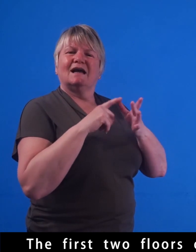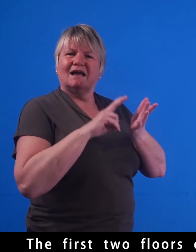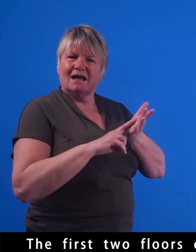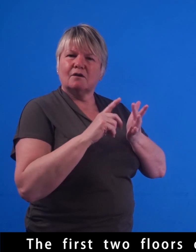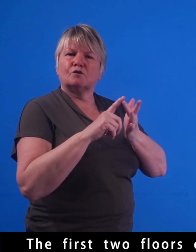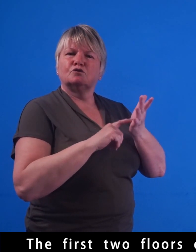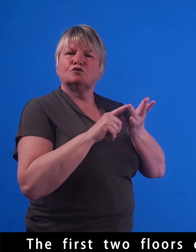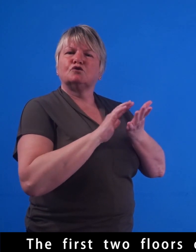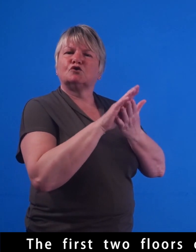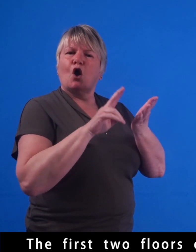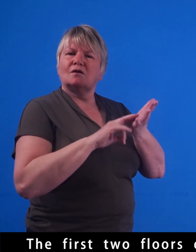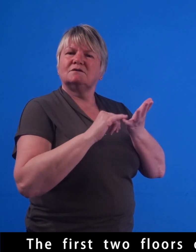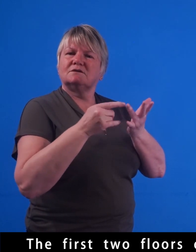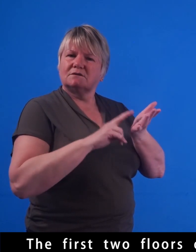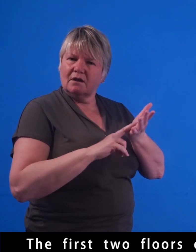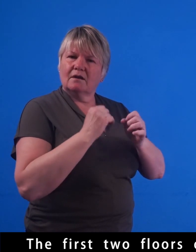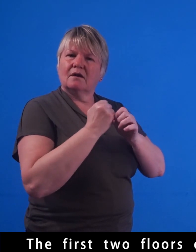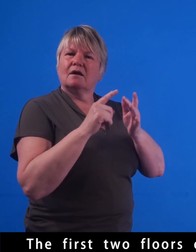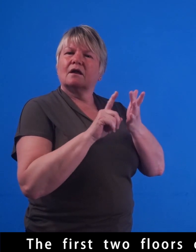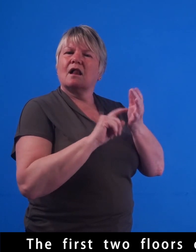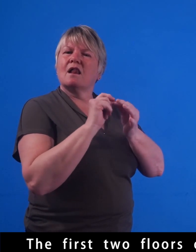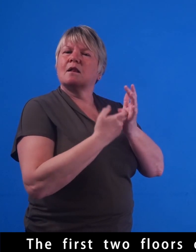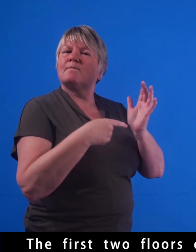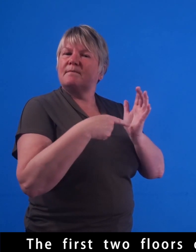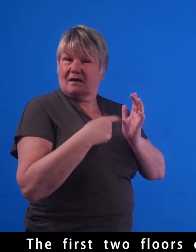Gilbert in August 1957,